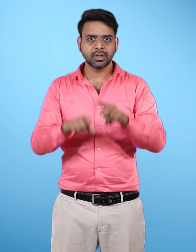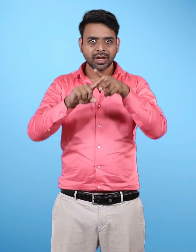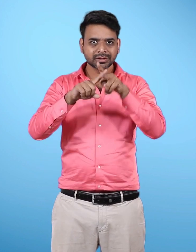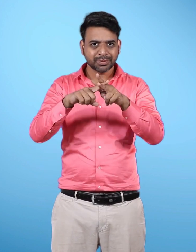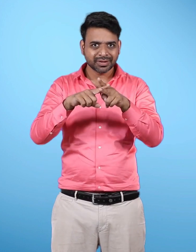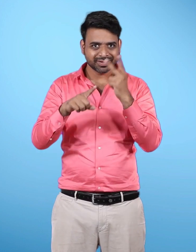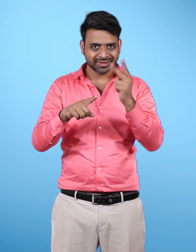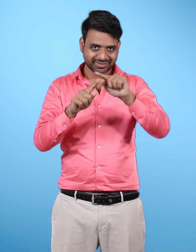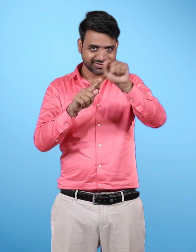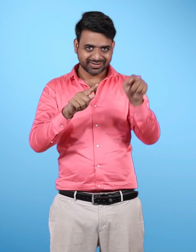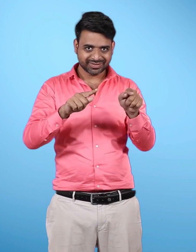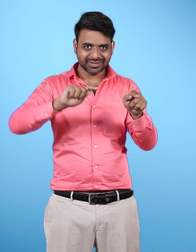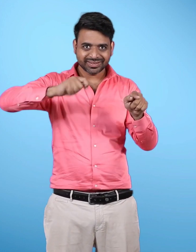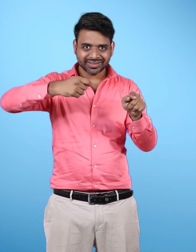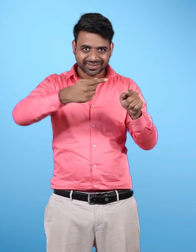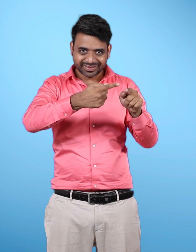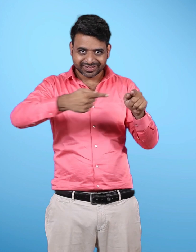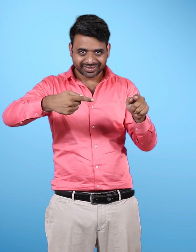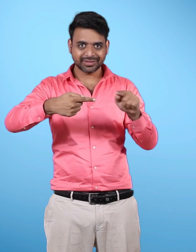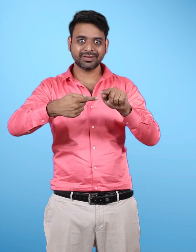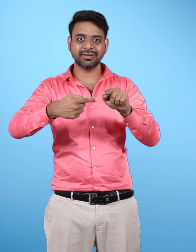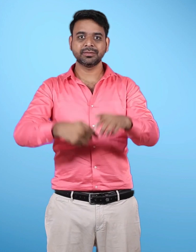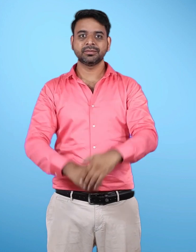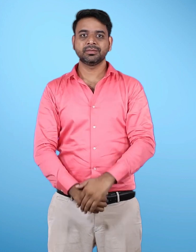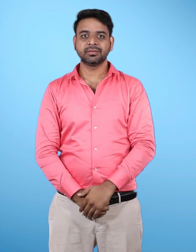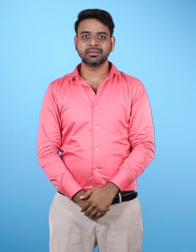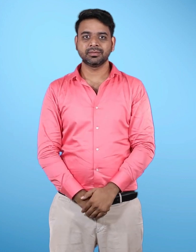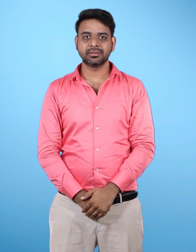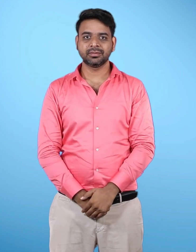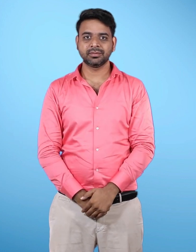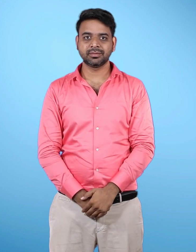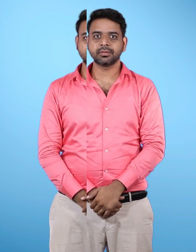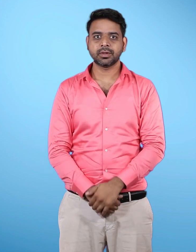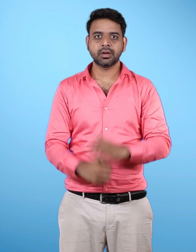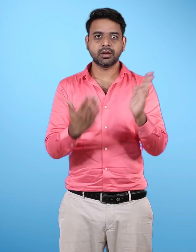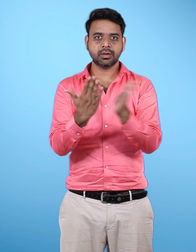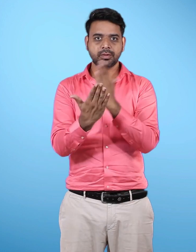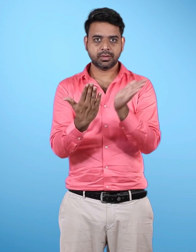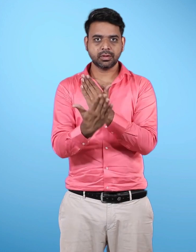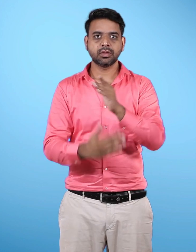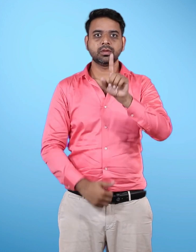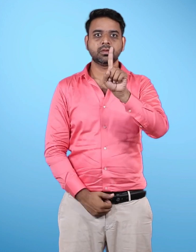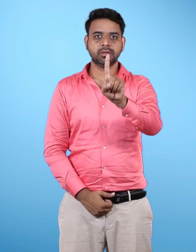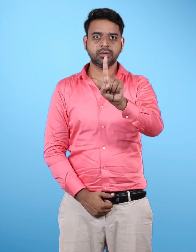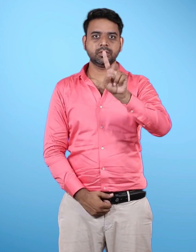in which the circuit is completed by a screwdriver. Page 124.